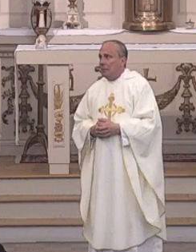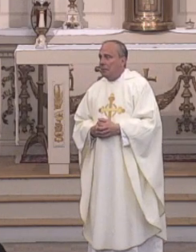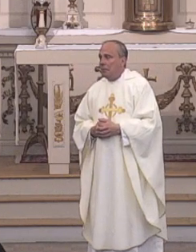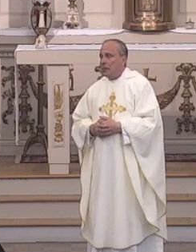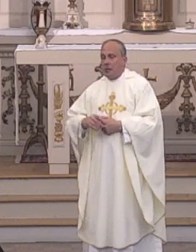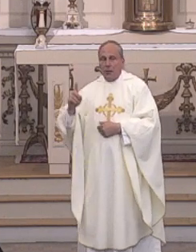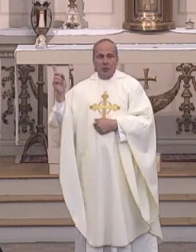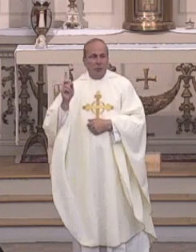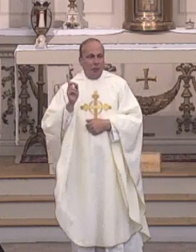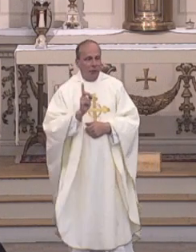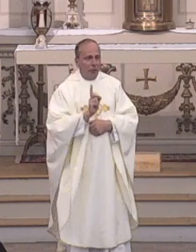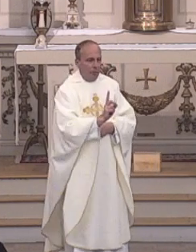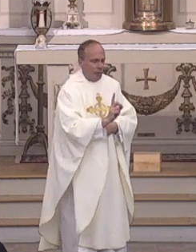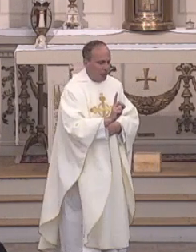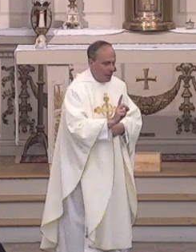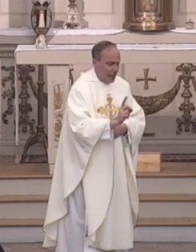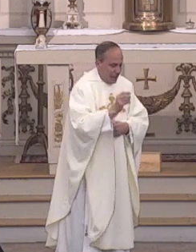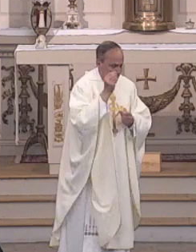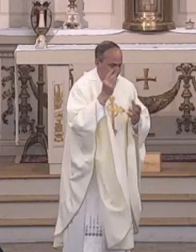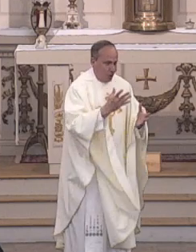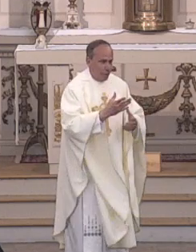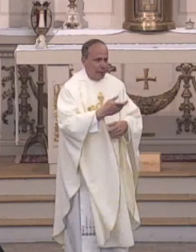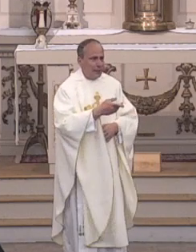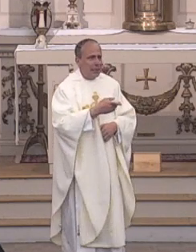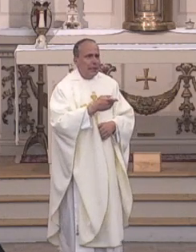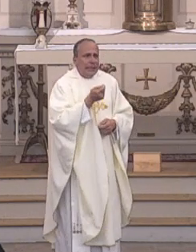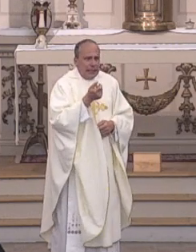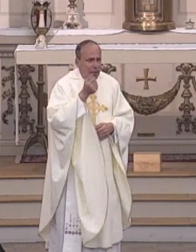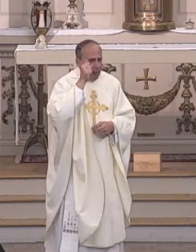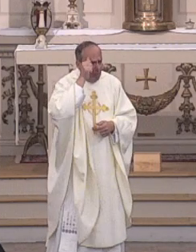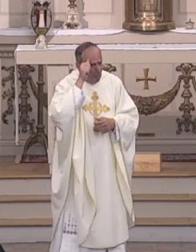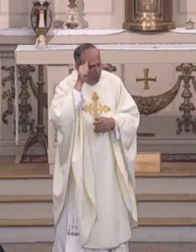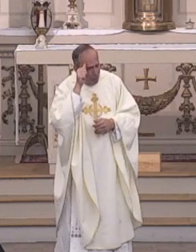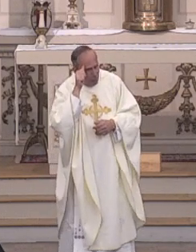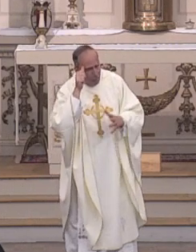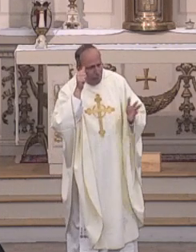know. And so,